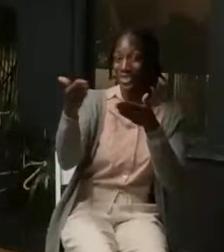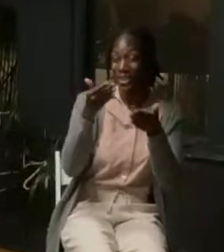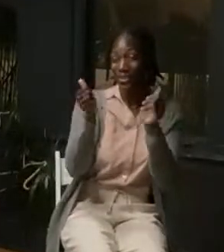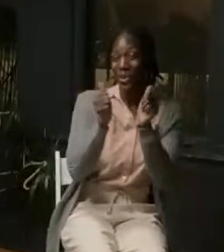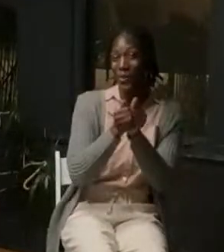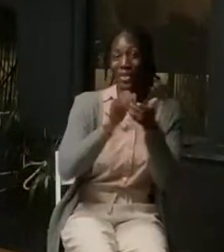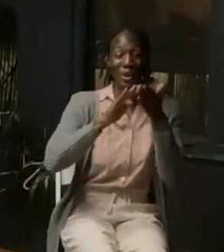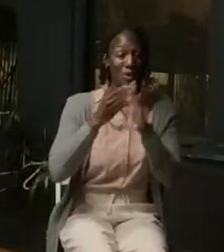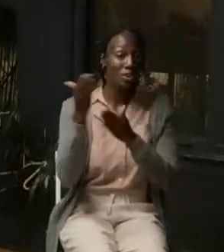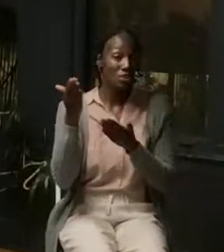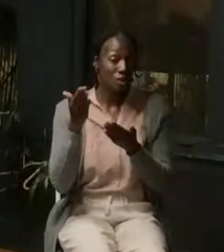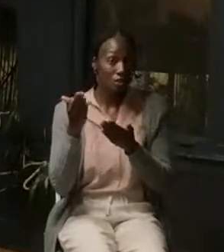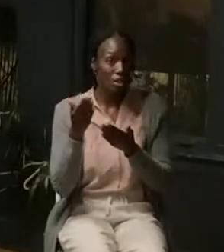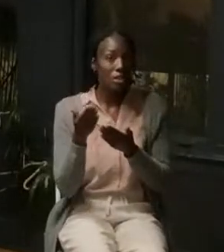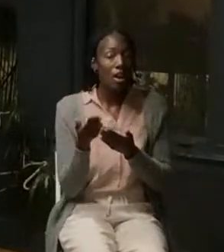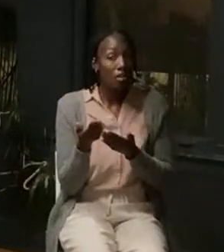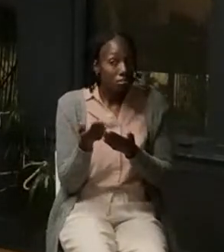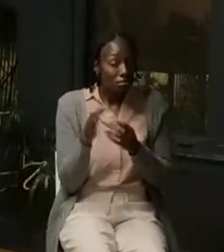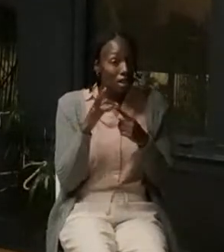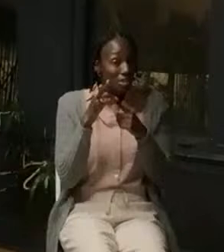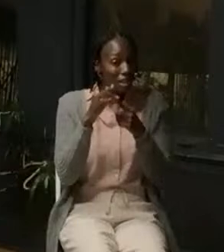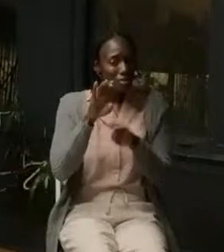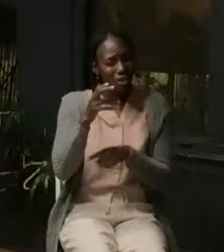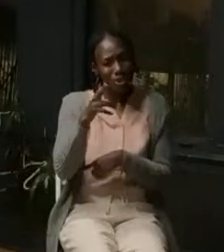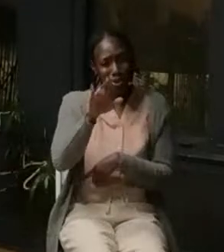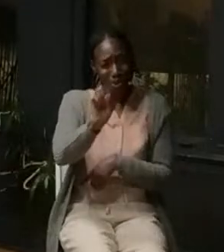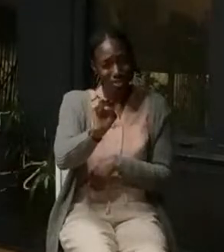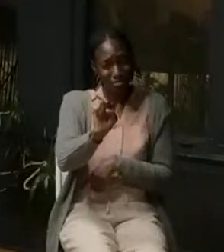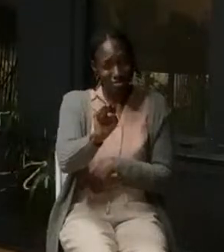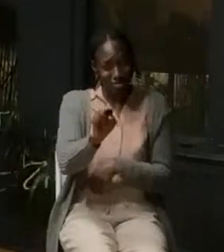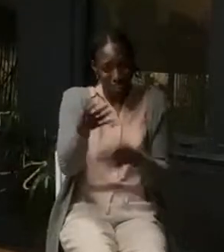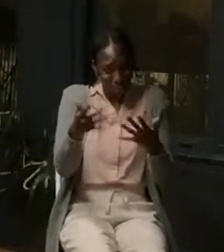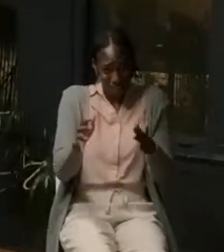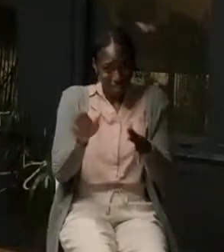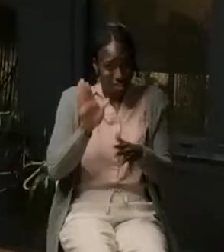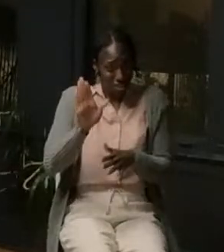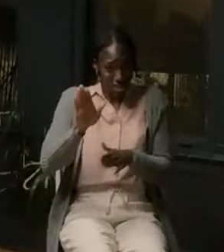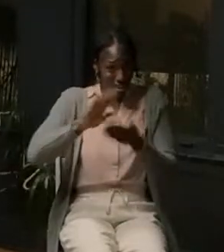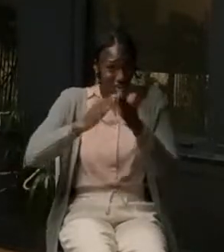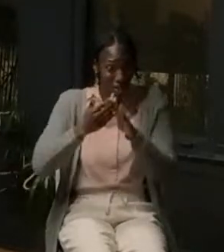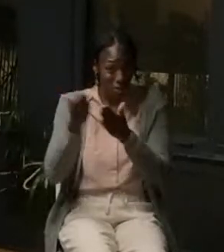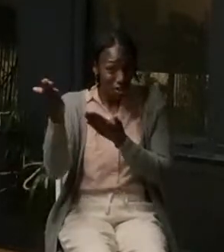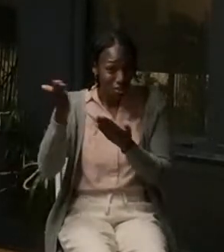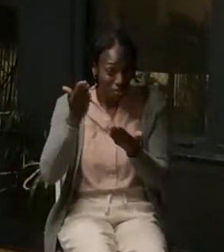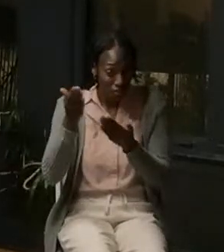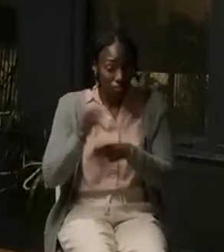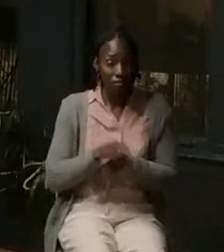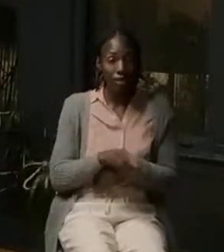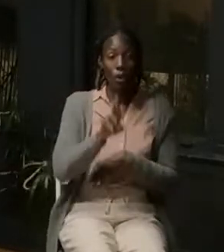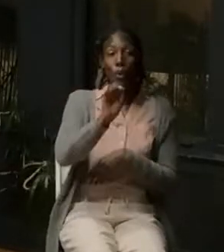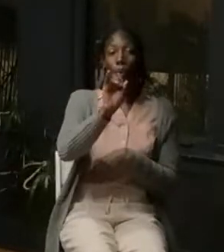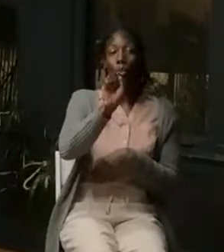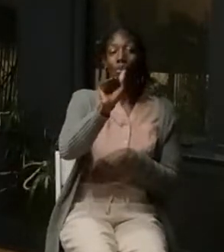service. Except Chris already did his community service. Rosa Parks' bus seat is my